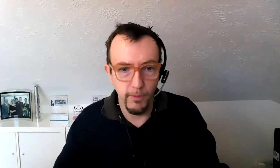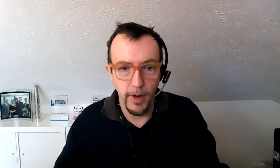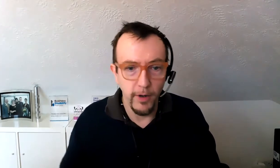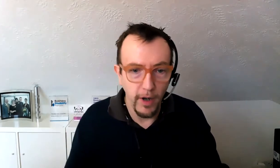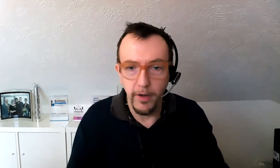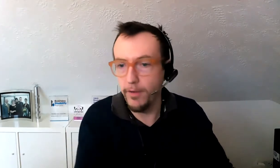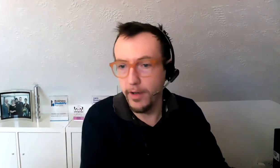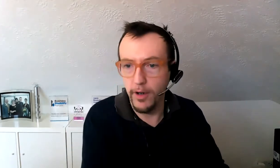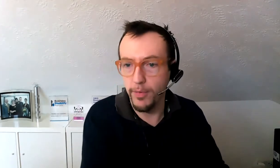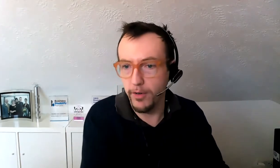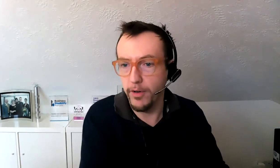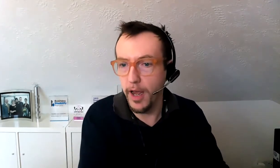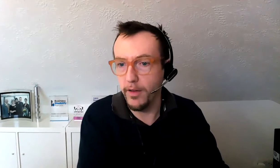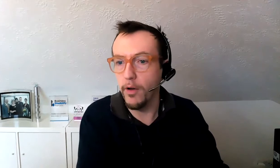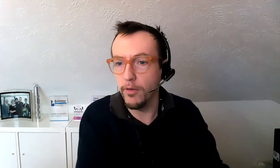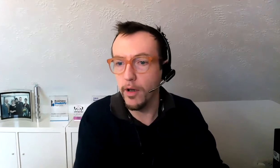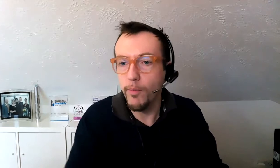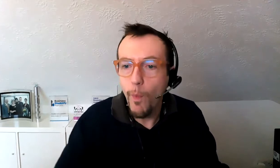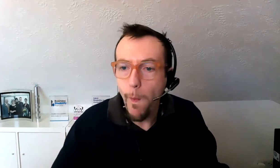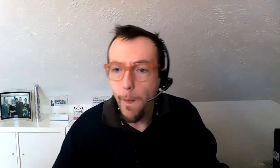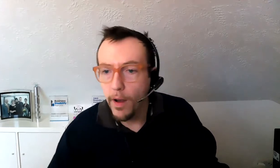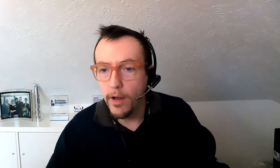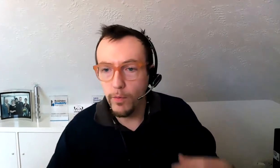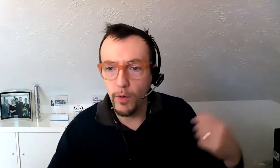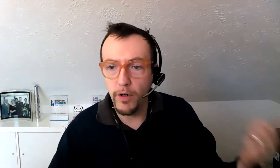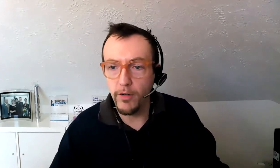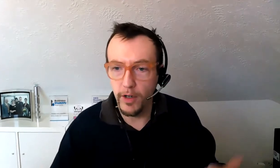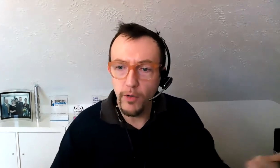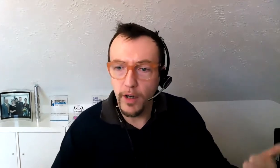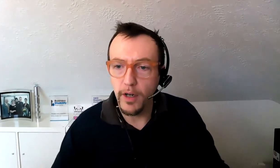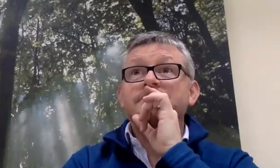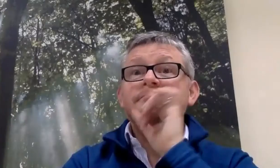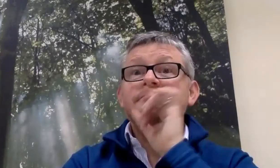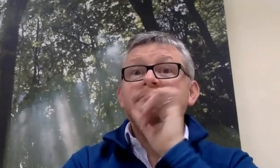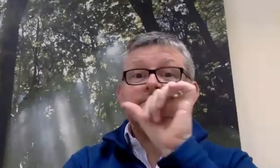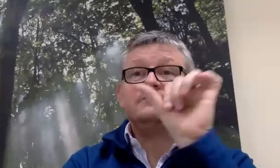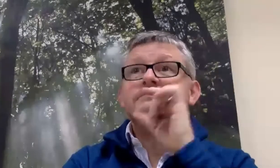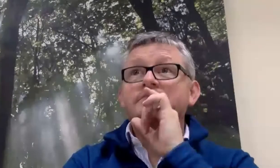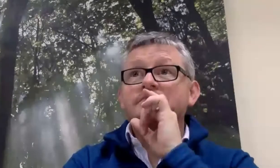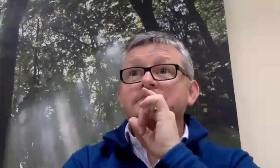where you can't have an interpreter on hand the whole time. So what else are you seeing?